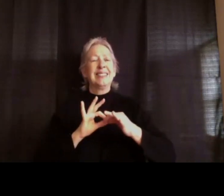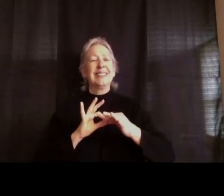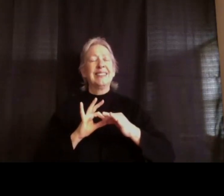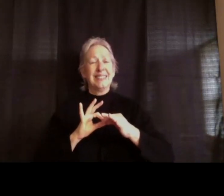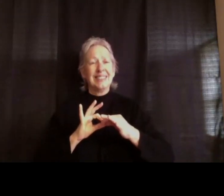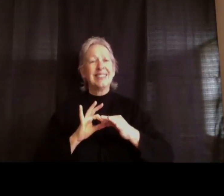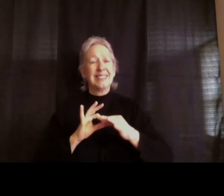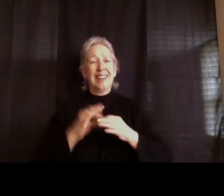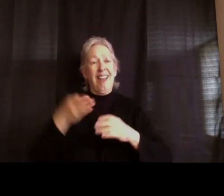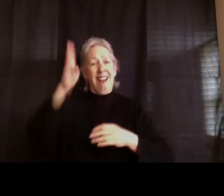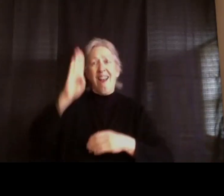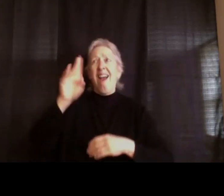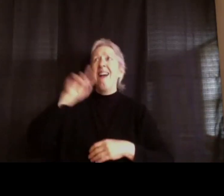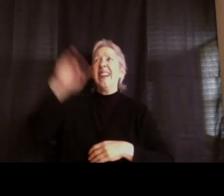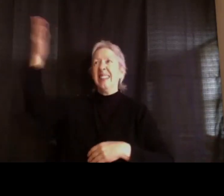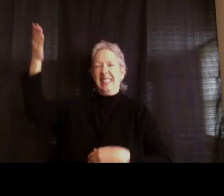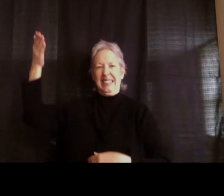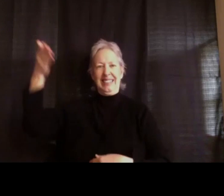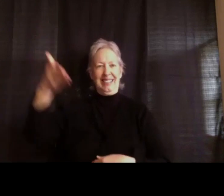triune God.